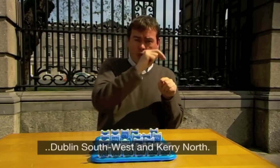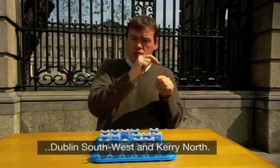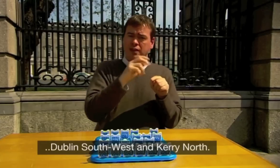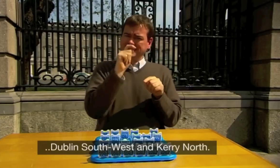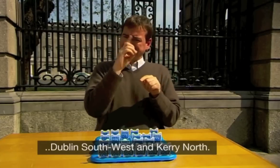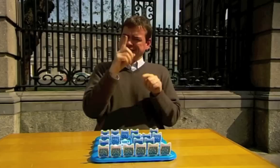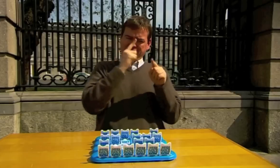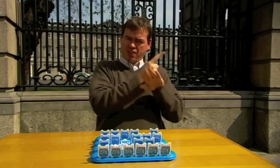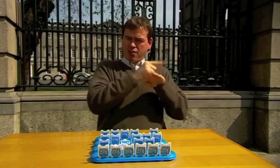North.